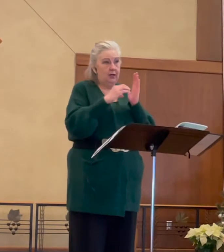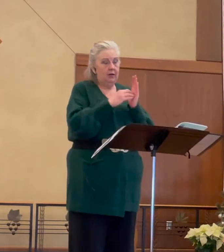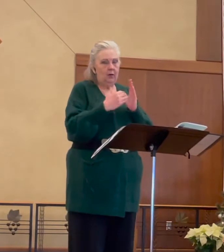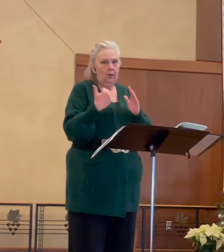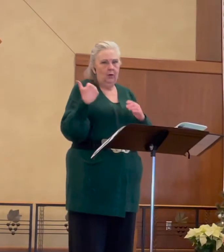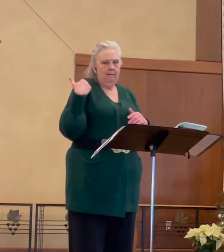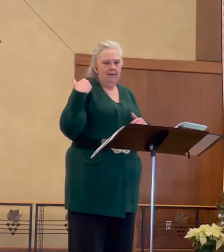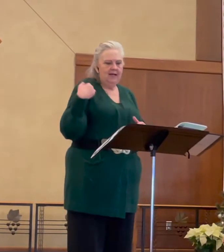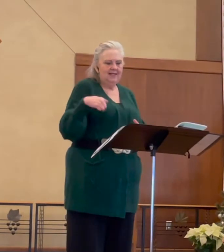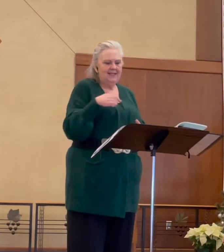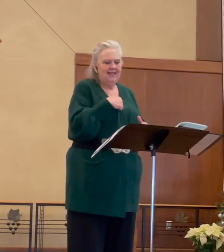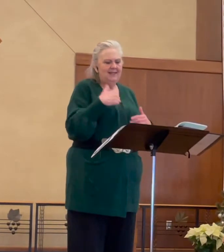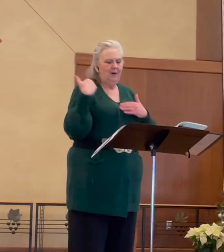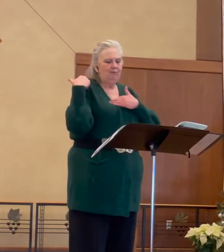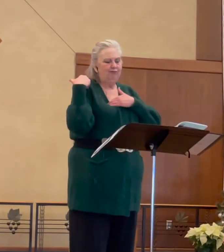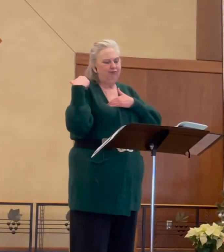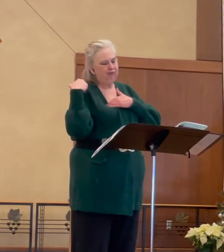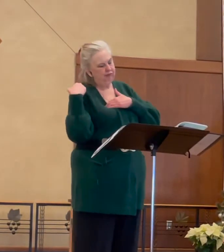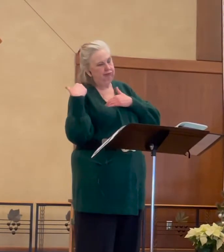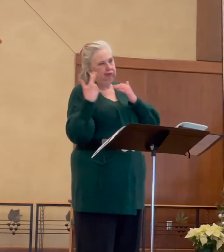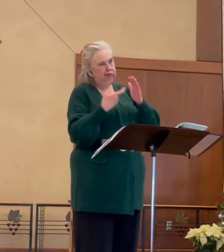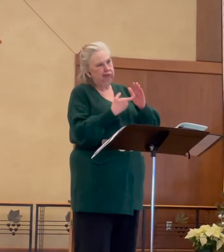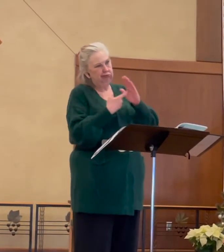reminder of this load of the law.